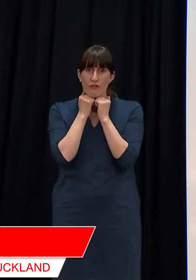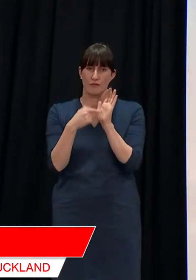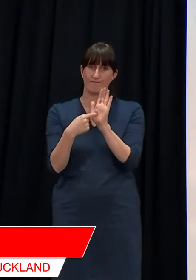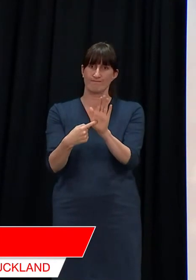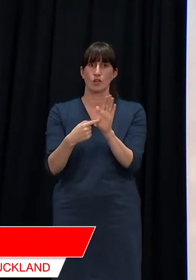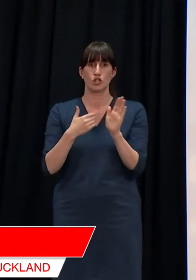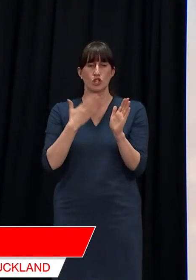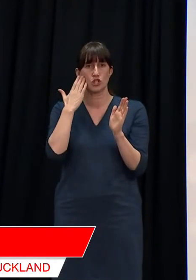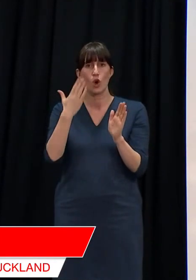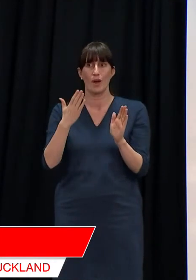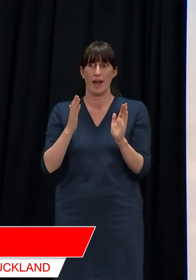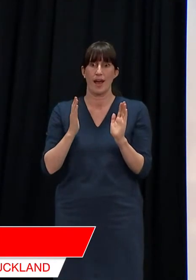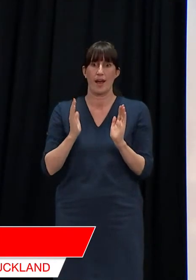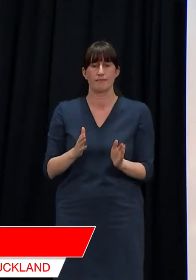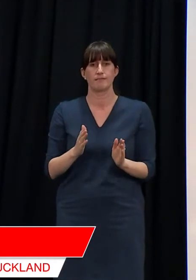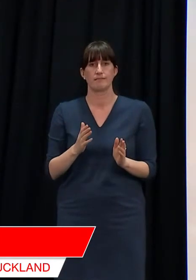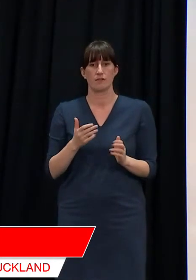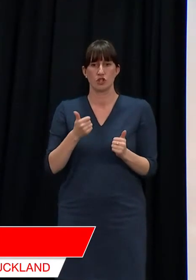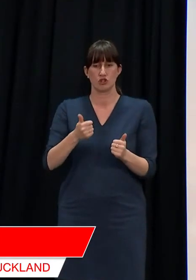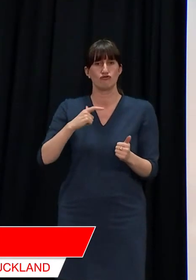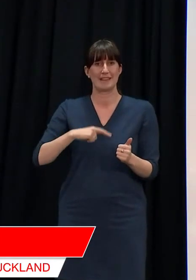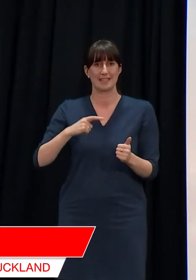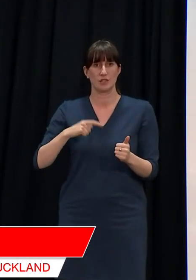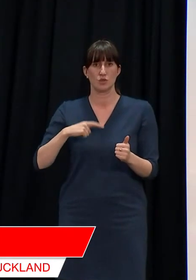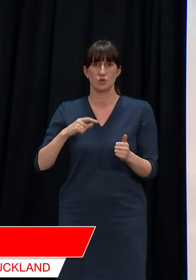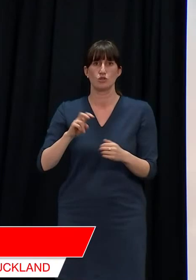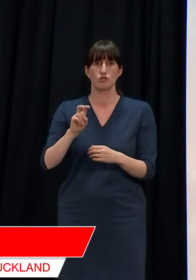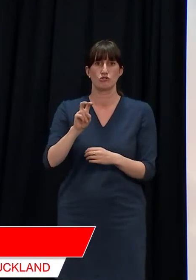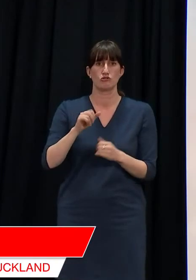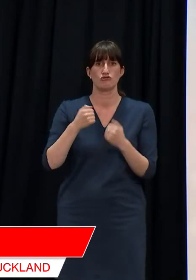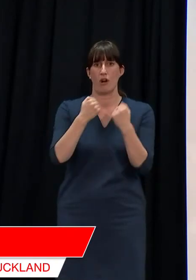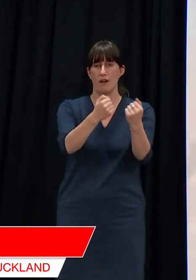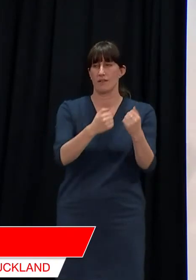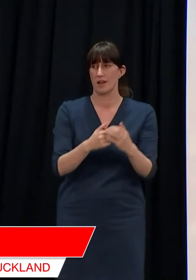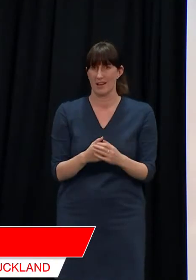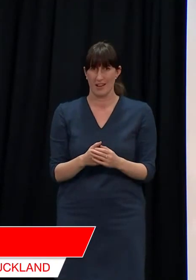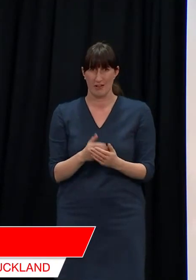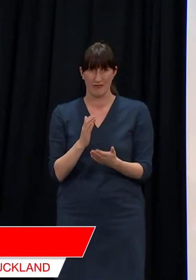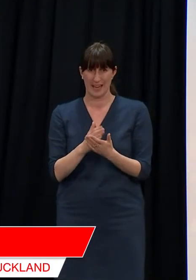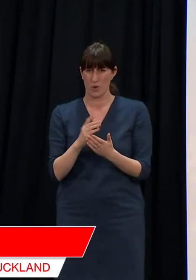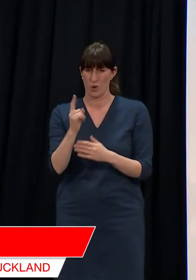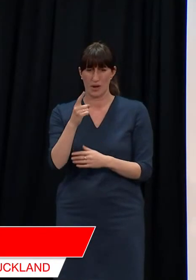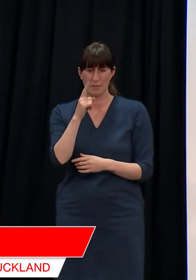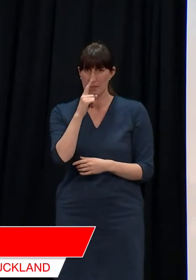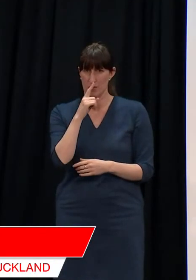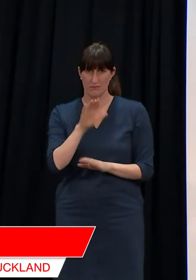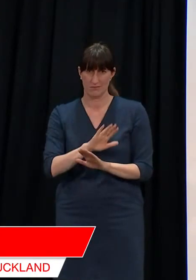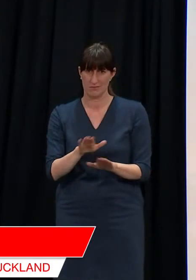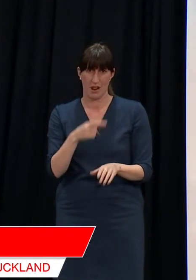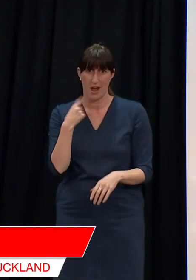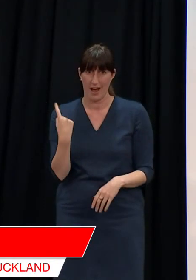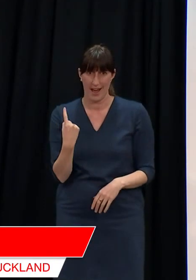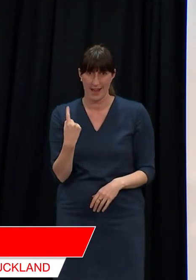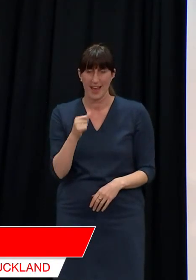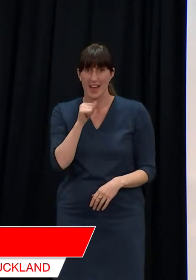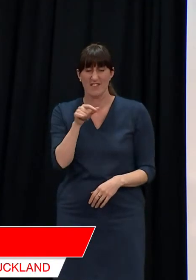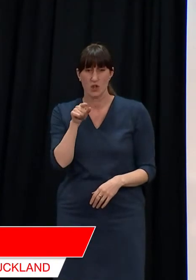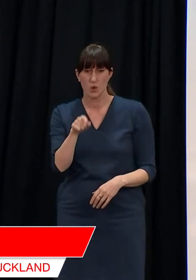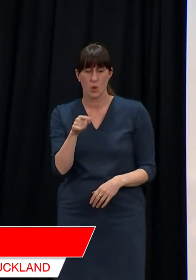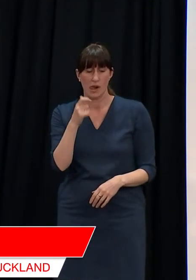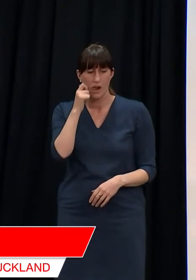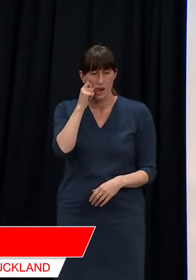My message to everybody in Auckland is don't try and cheat the system. If you get caught cheating the system, there will